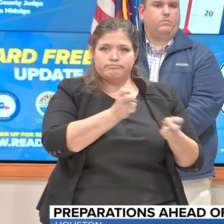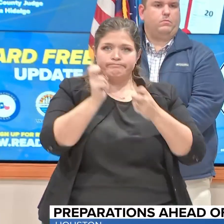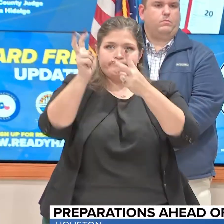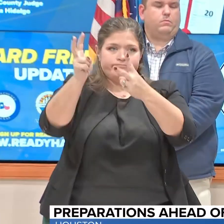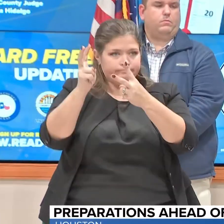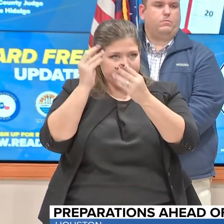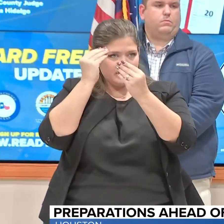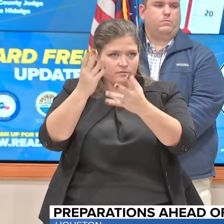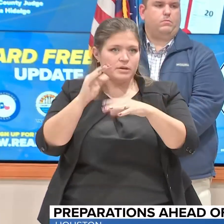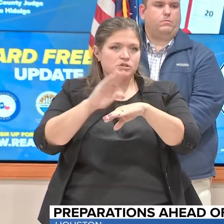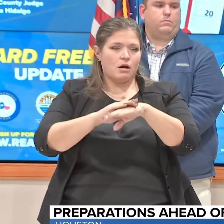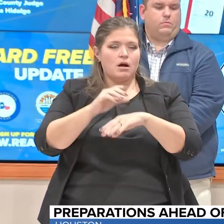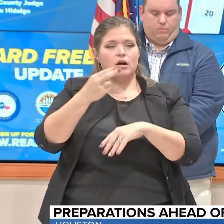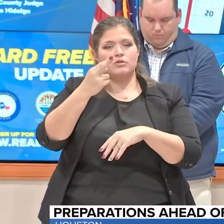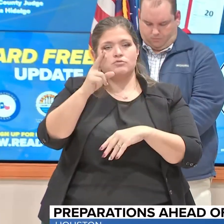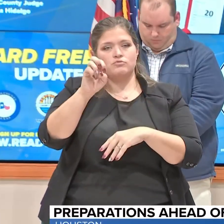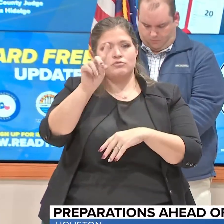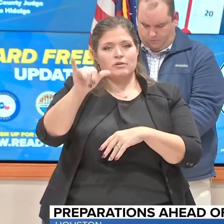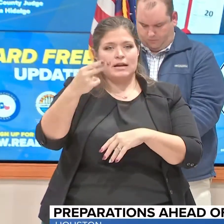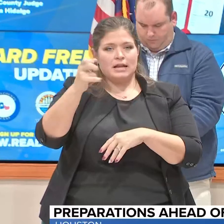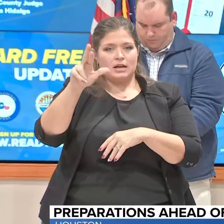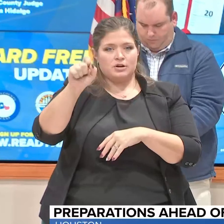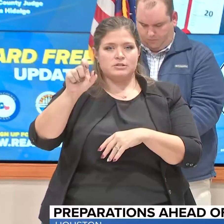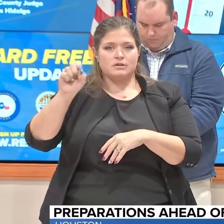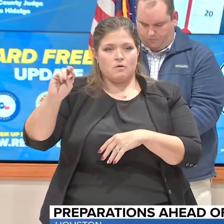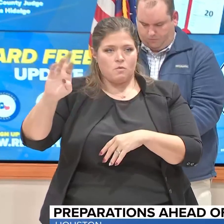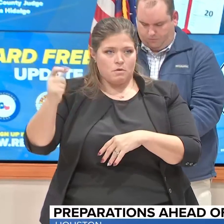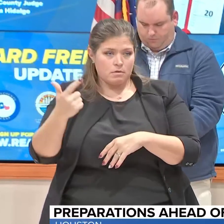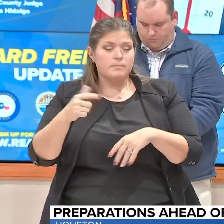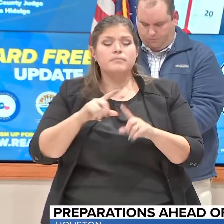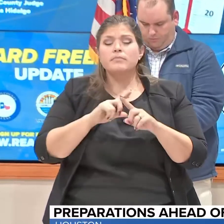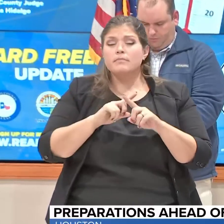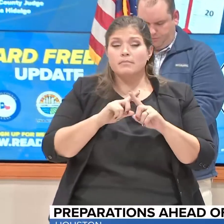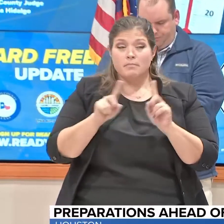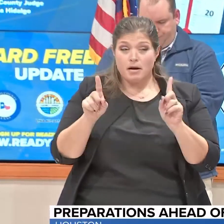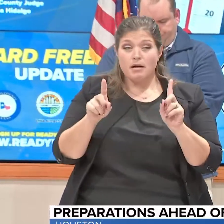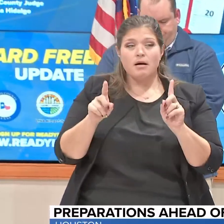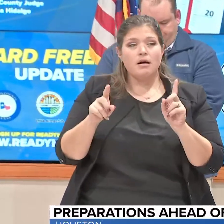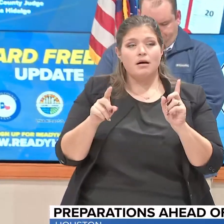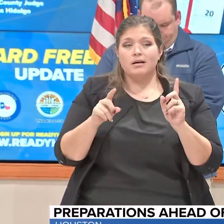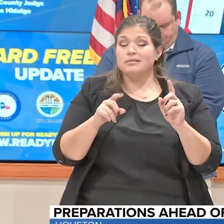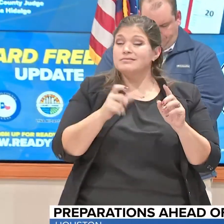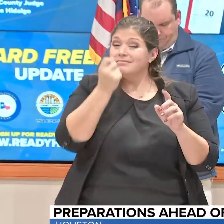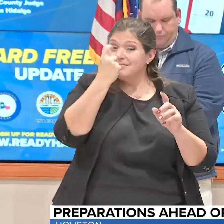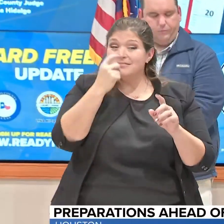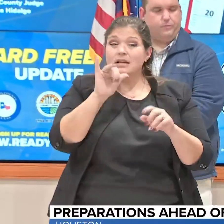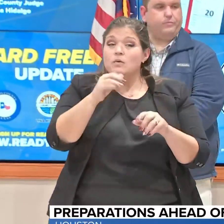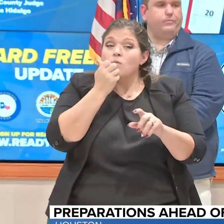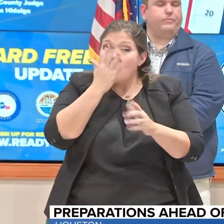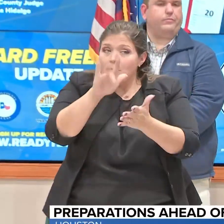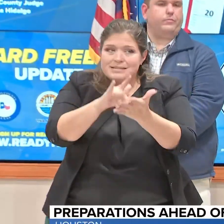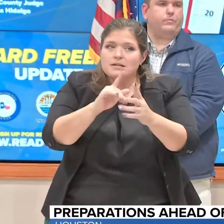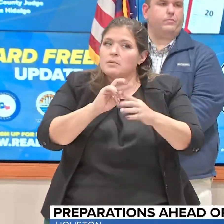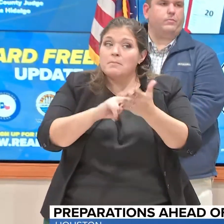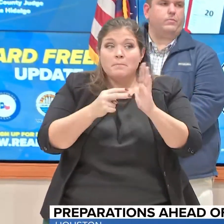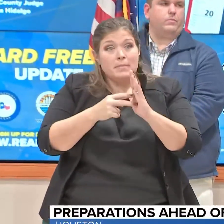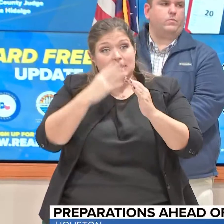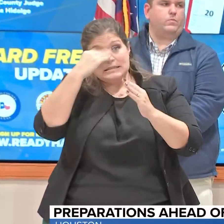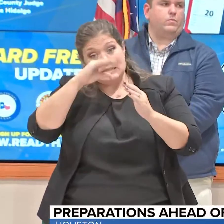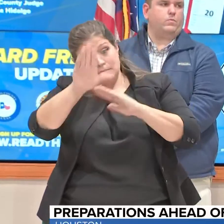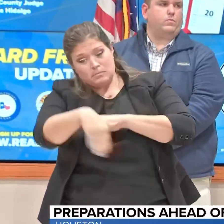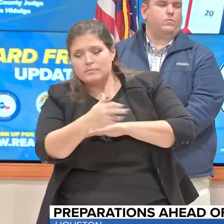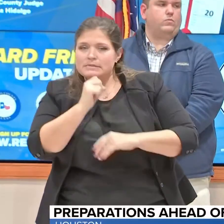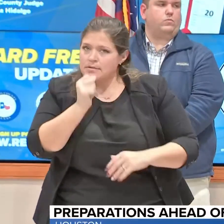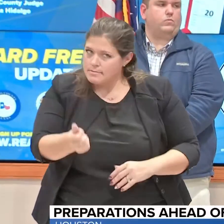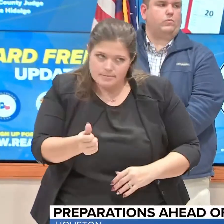website. But as the mayor said, to be clear, those are not providing sort of the cot overnight type setting.